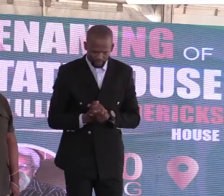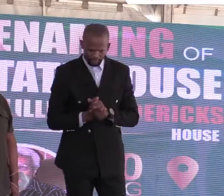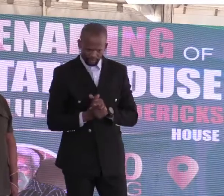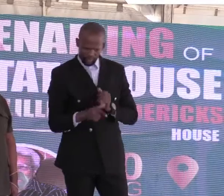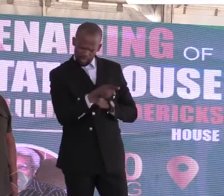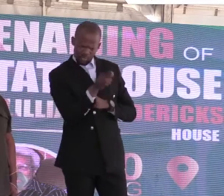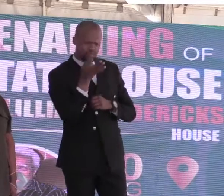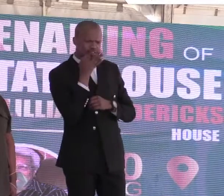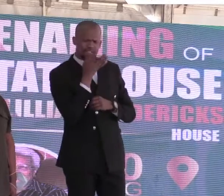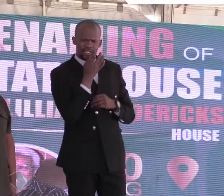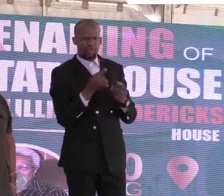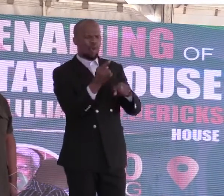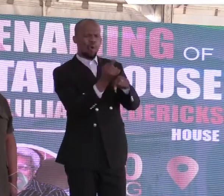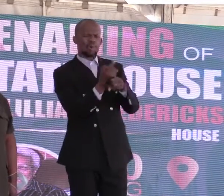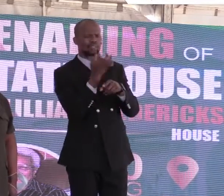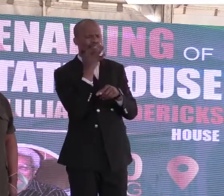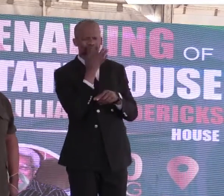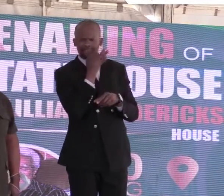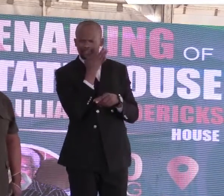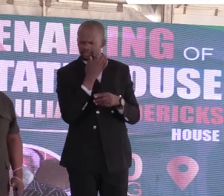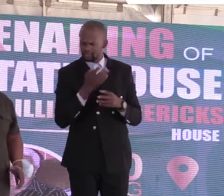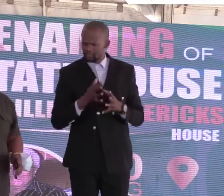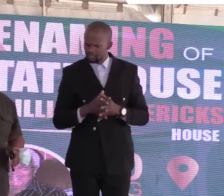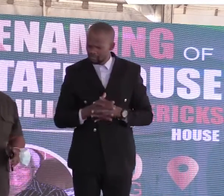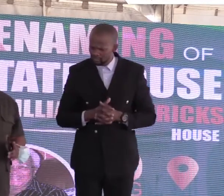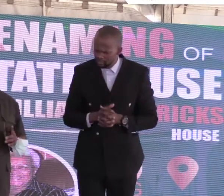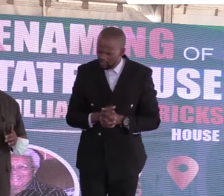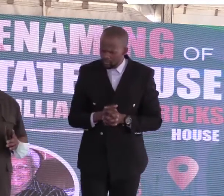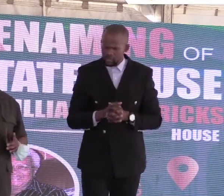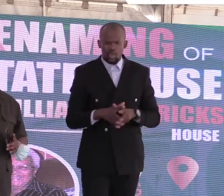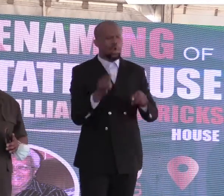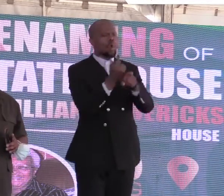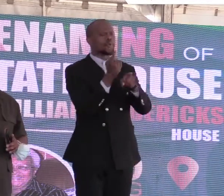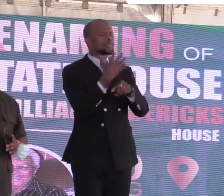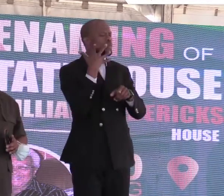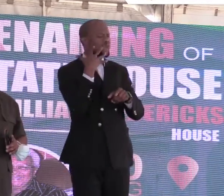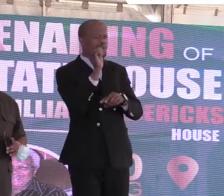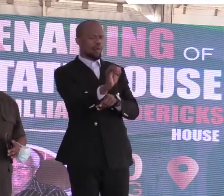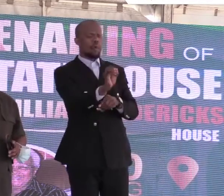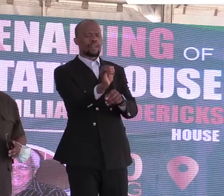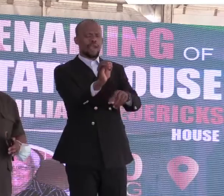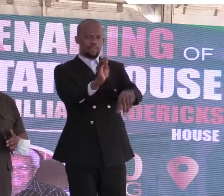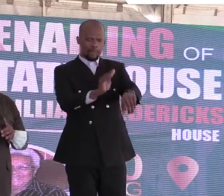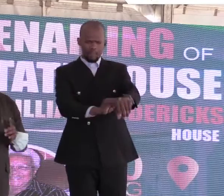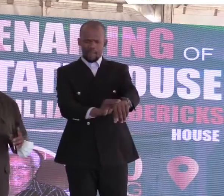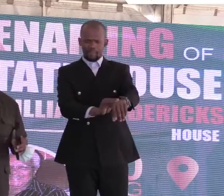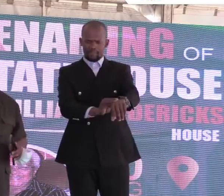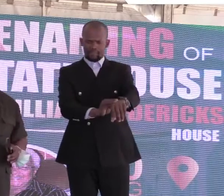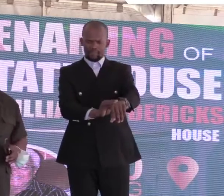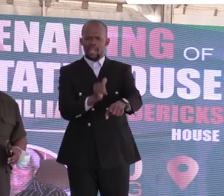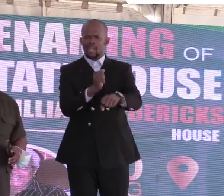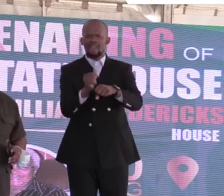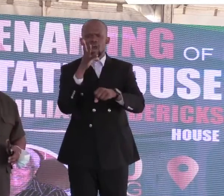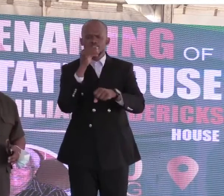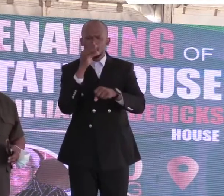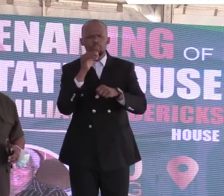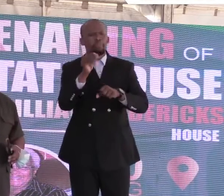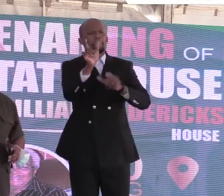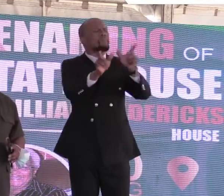she says, and she always says that, whenever there is a problem, don't talk to